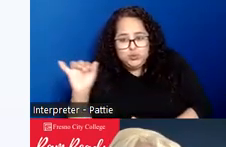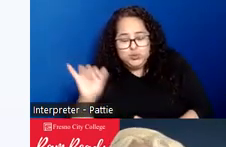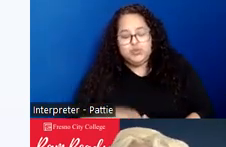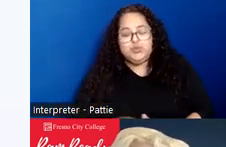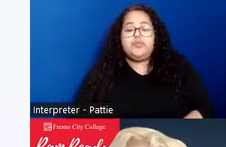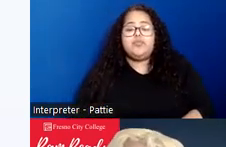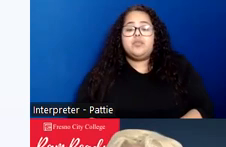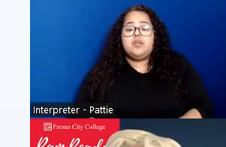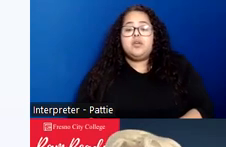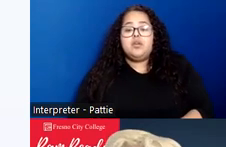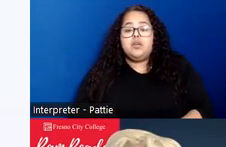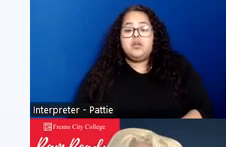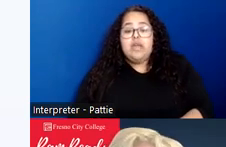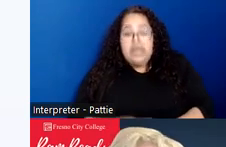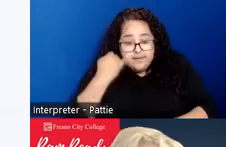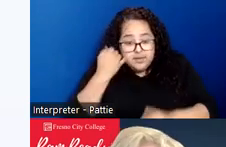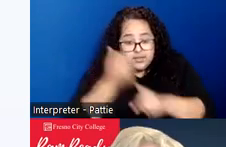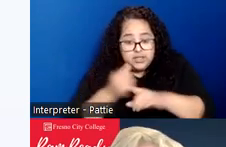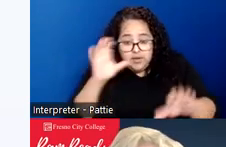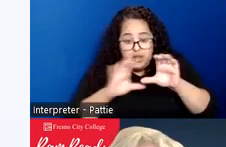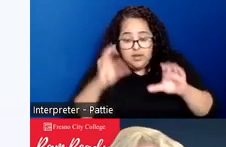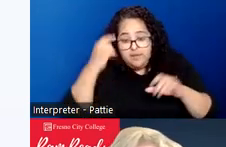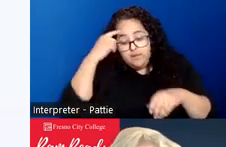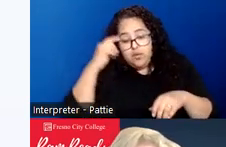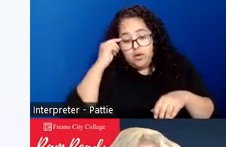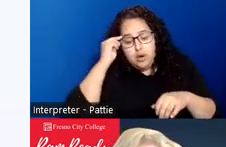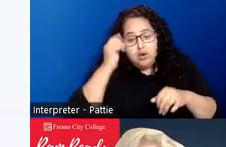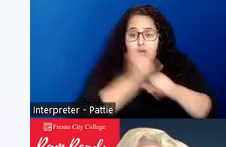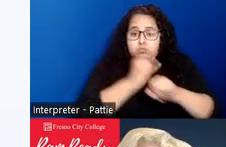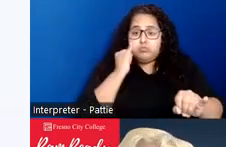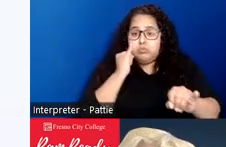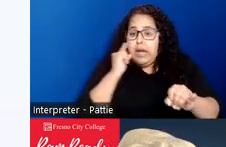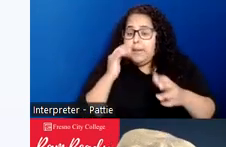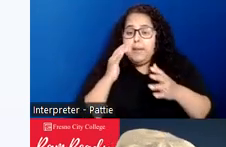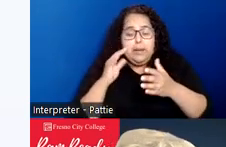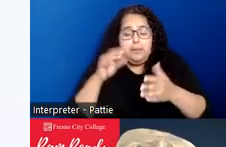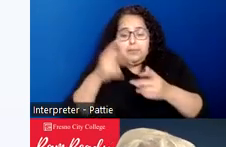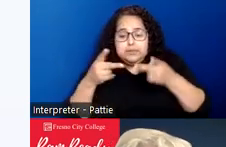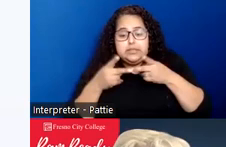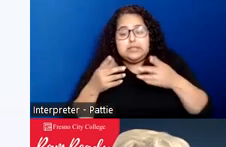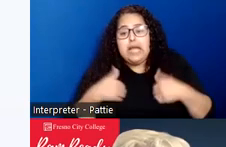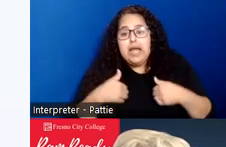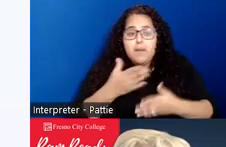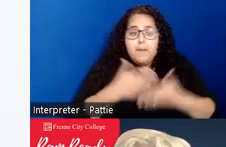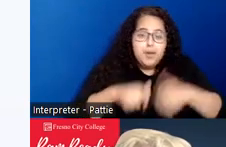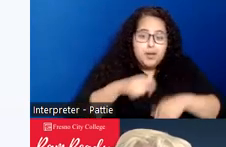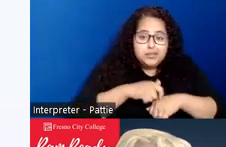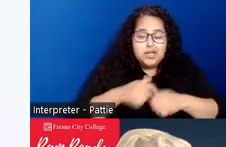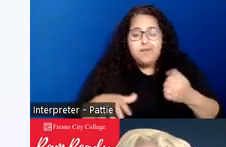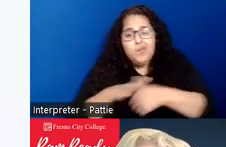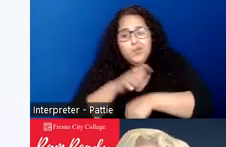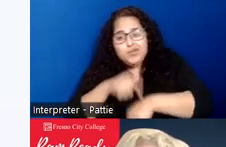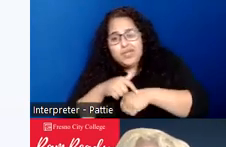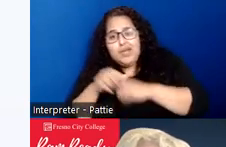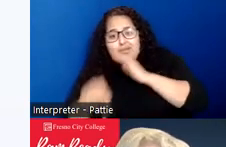on or off-campus positions, they are posted as well. There are part-time, full-time, there are seasonal positions that are posted.